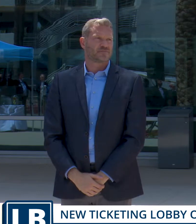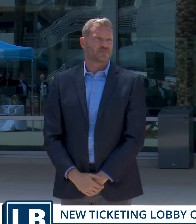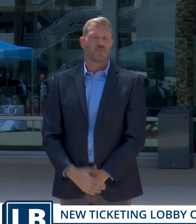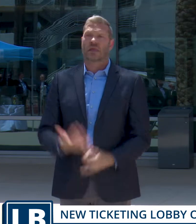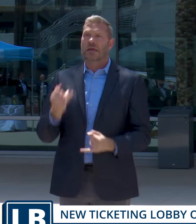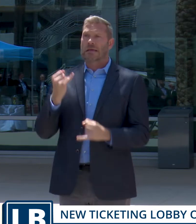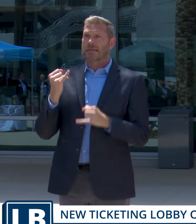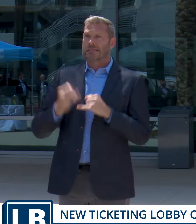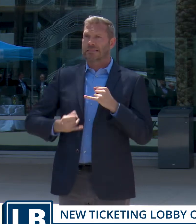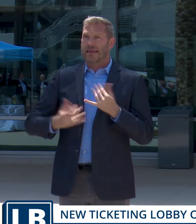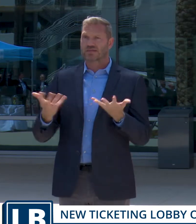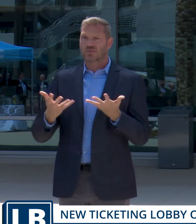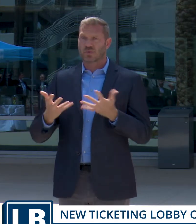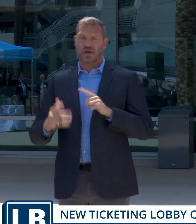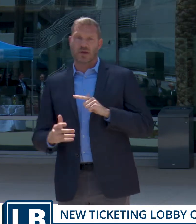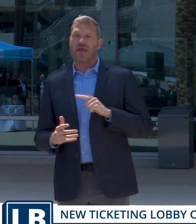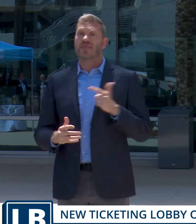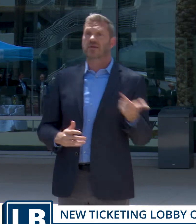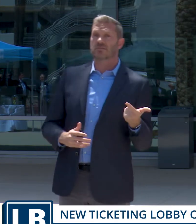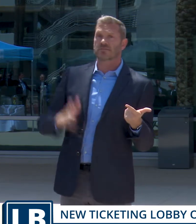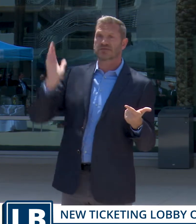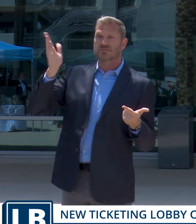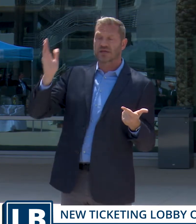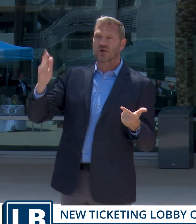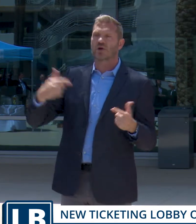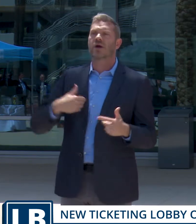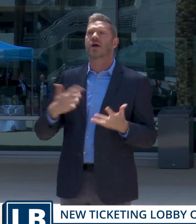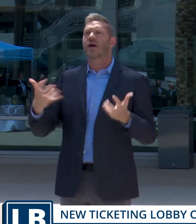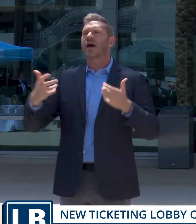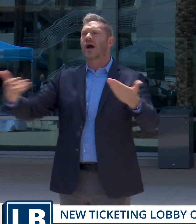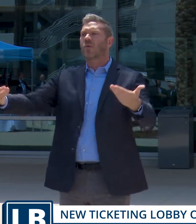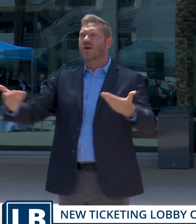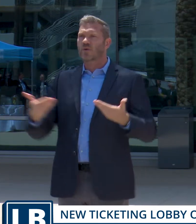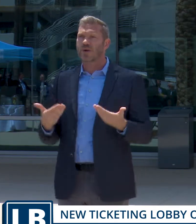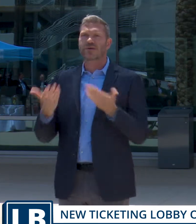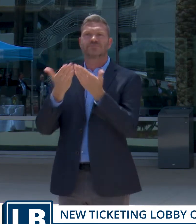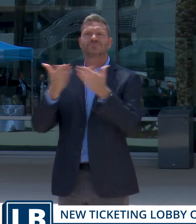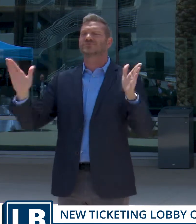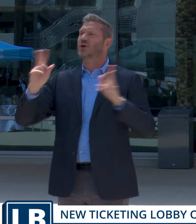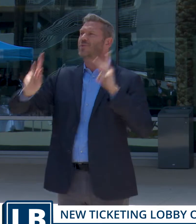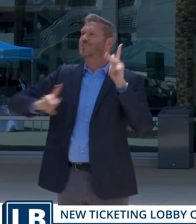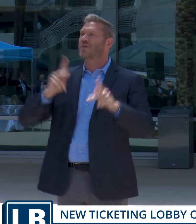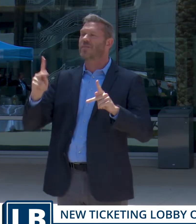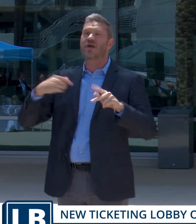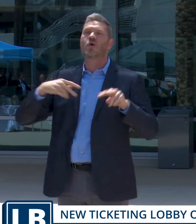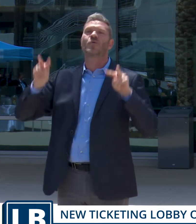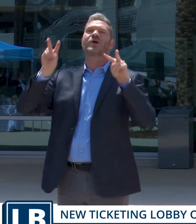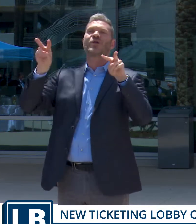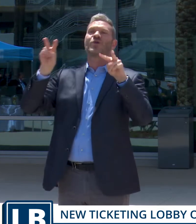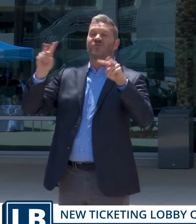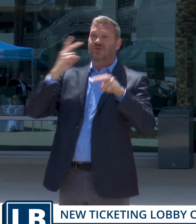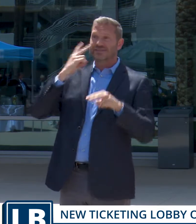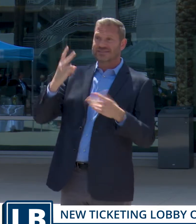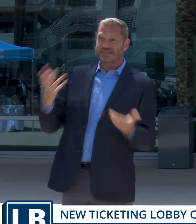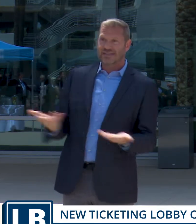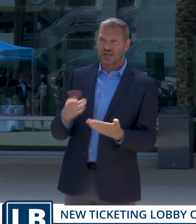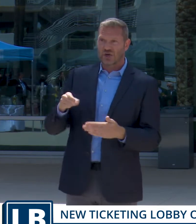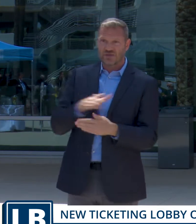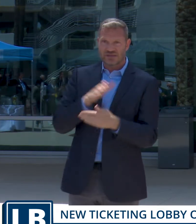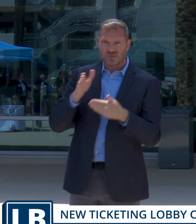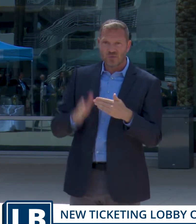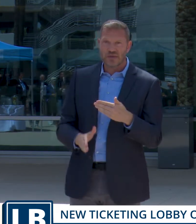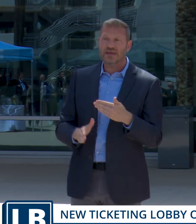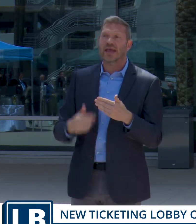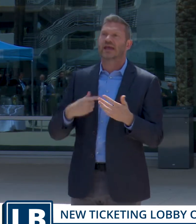And lastly, before I introduce our next speaker, I just want to welcome the public. We're looking forward to seeing the public here this weekend so they can check